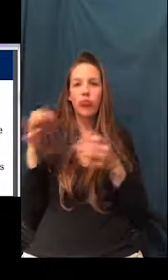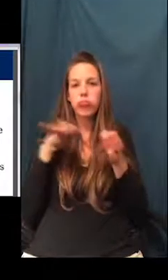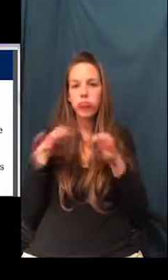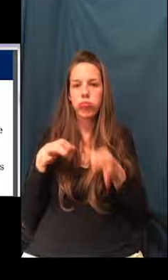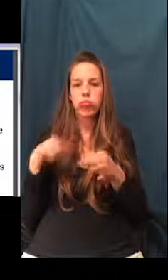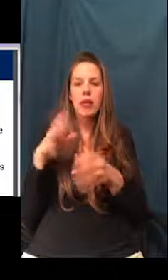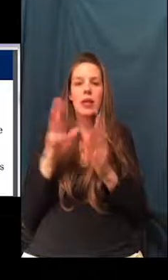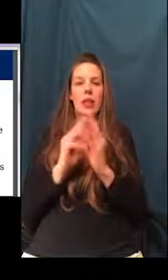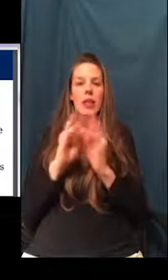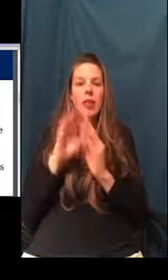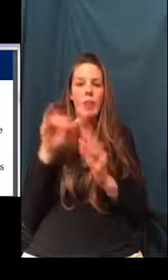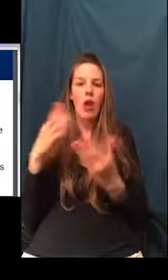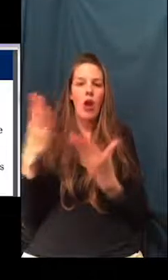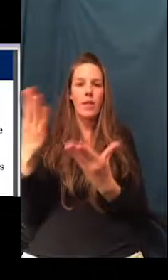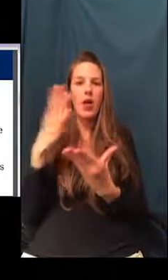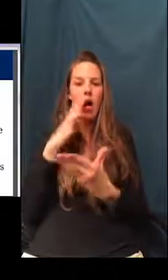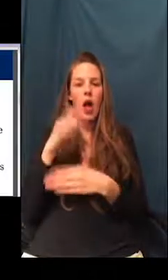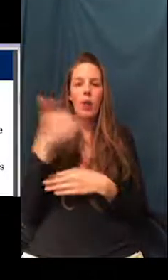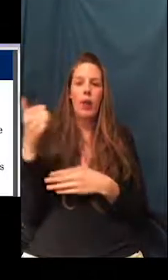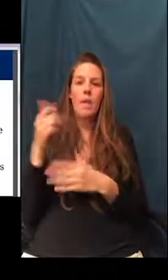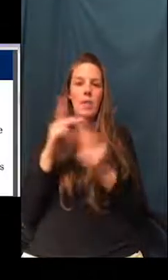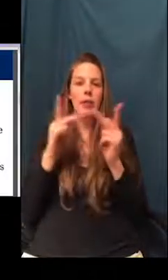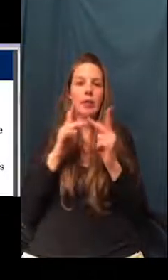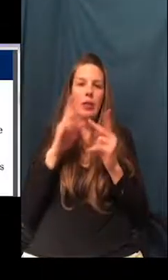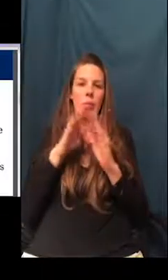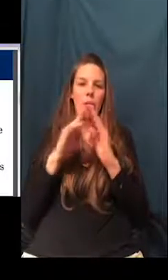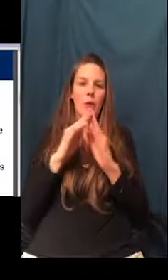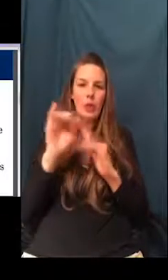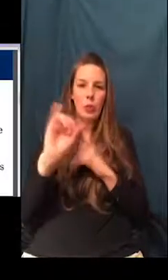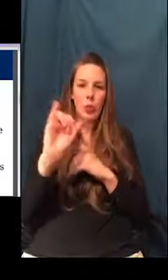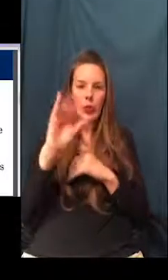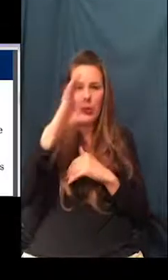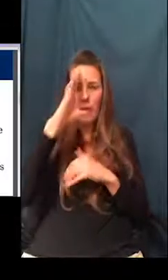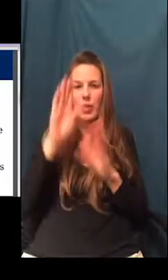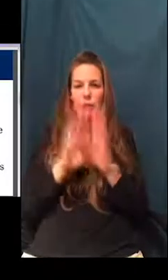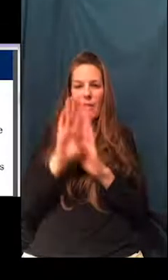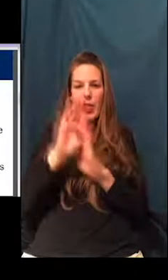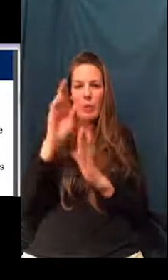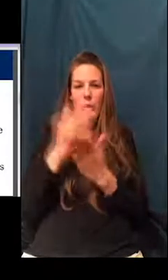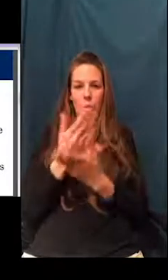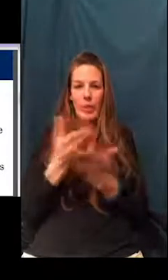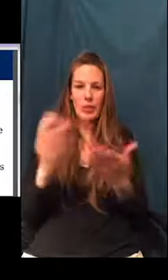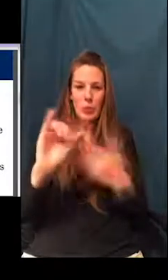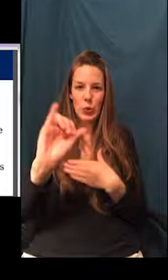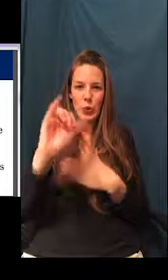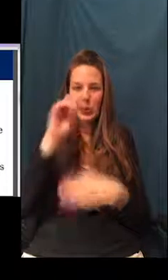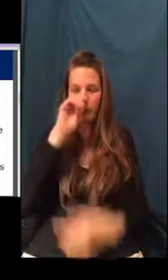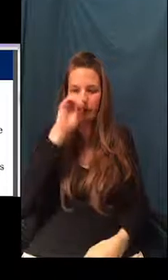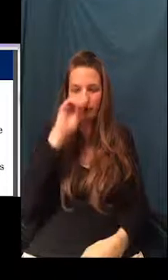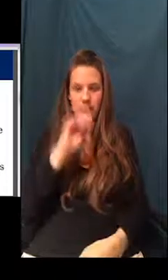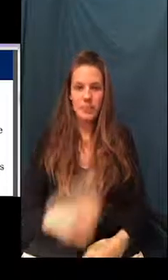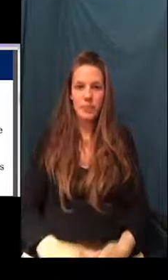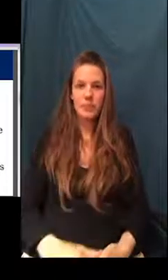is being offered, and I think other places in the community are, developing new things as well.